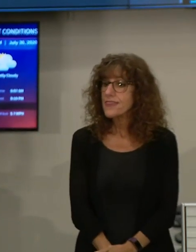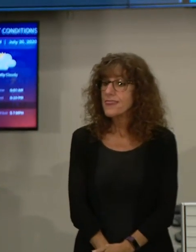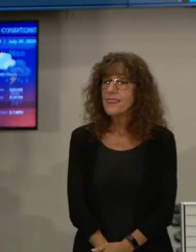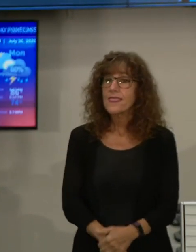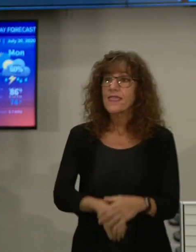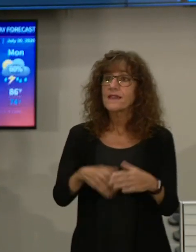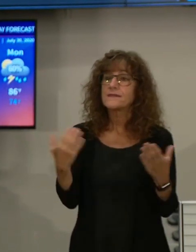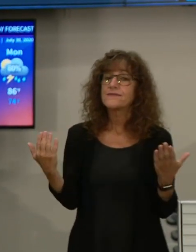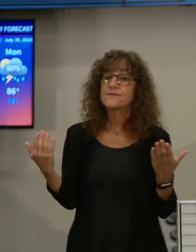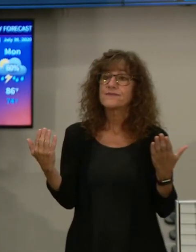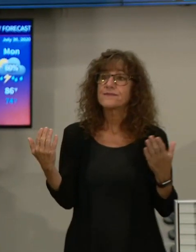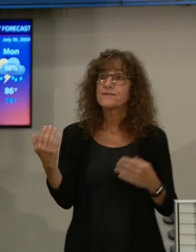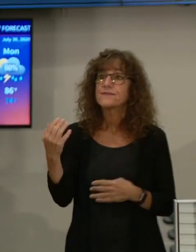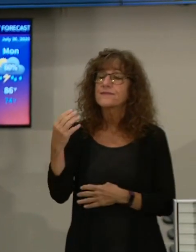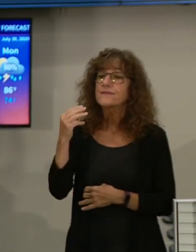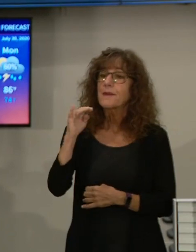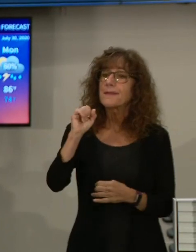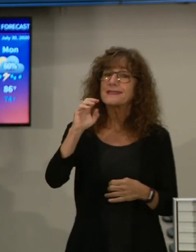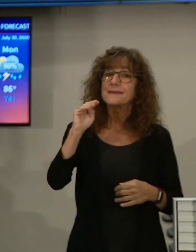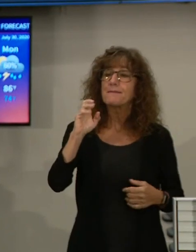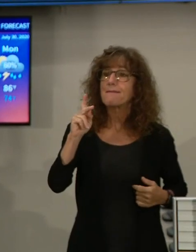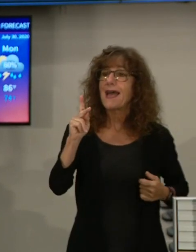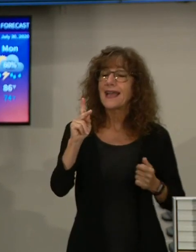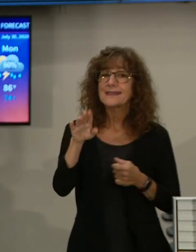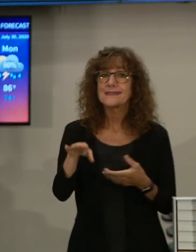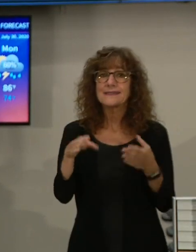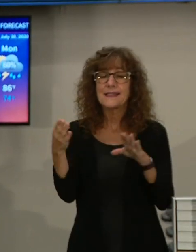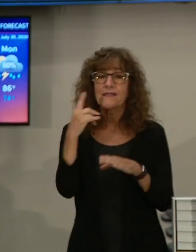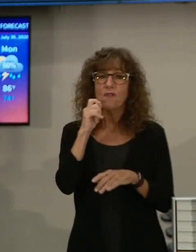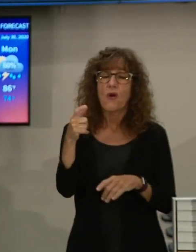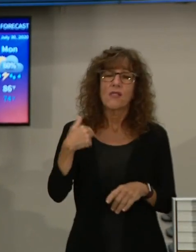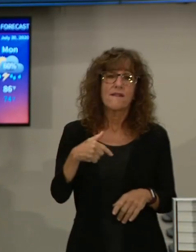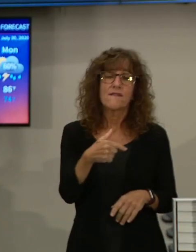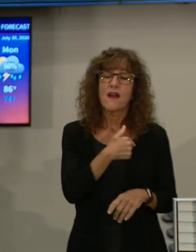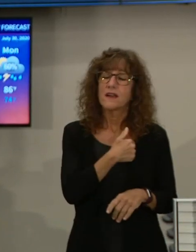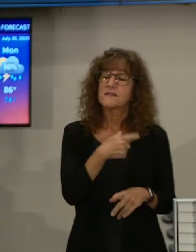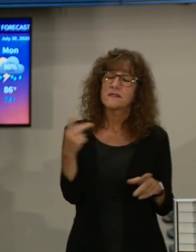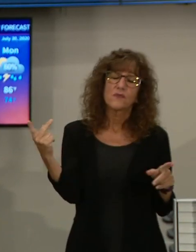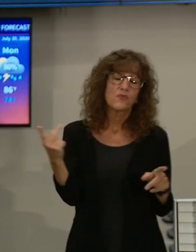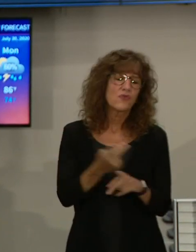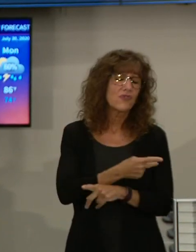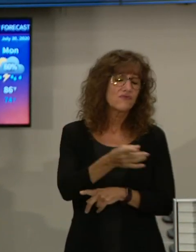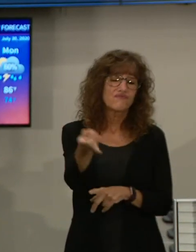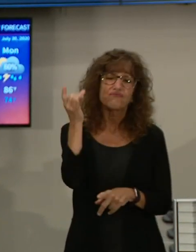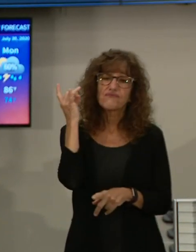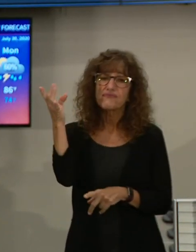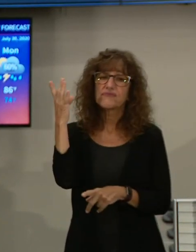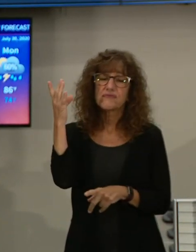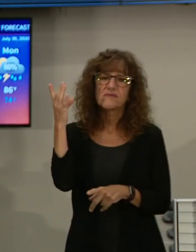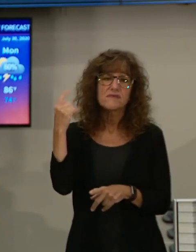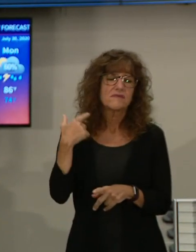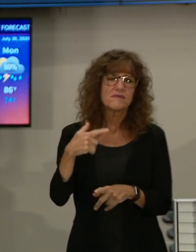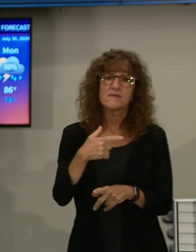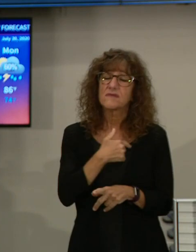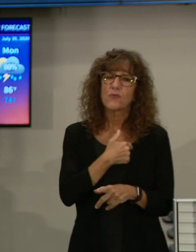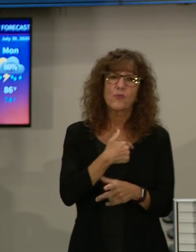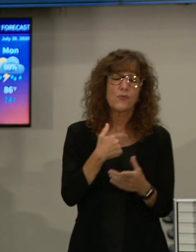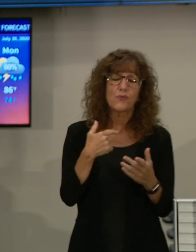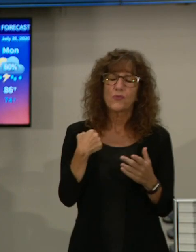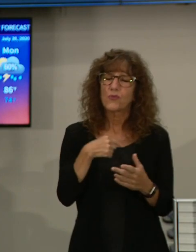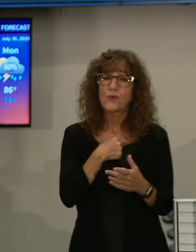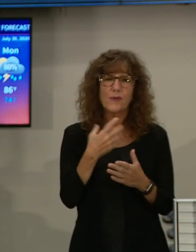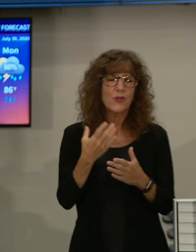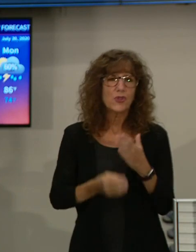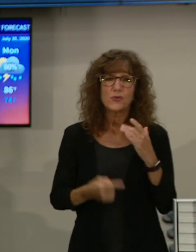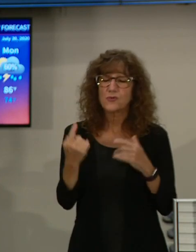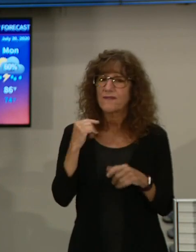So Ms. Mack's death hurt all of us. It is the worst case scenario that we would lose one of our employees who